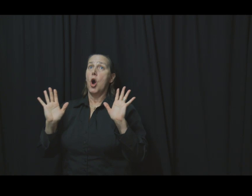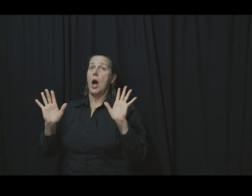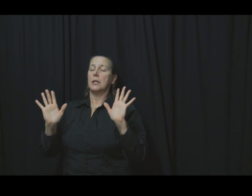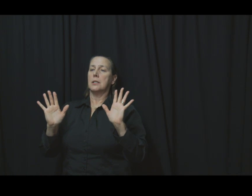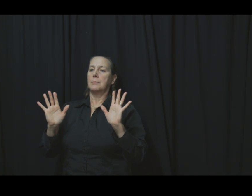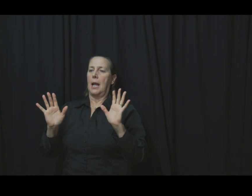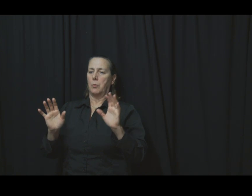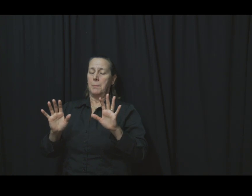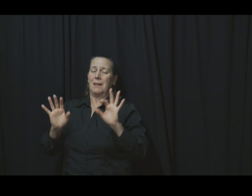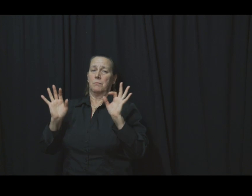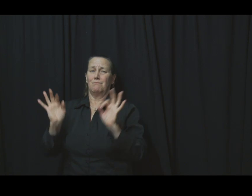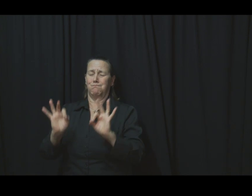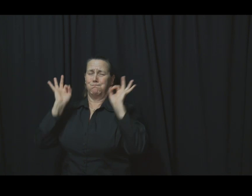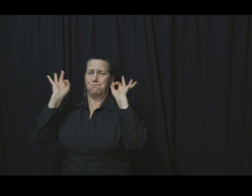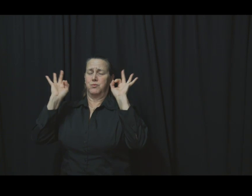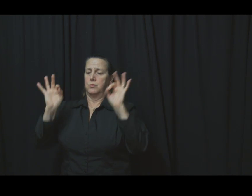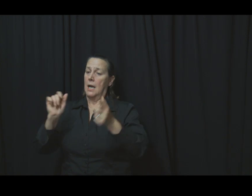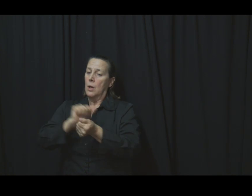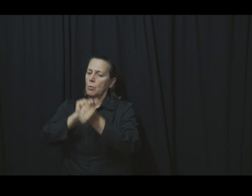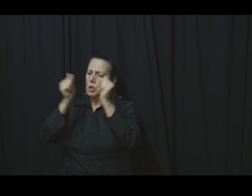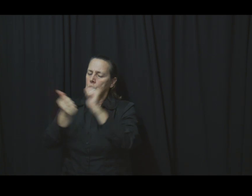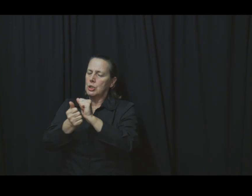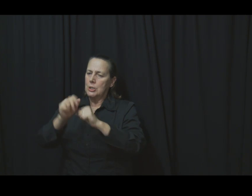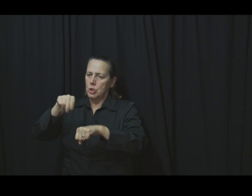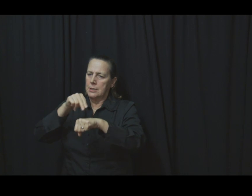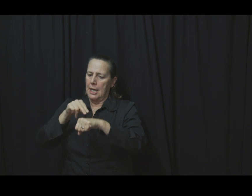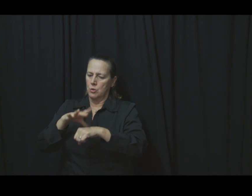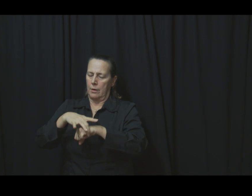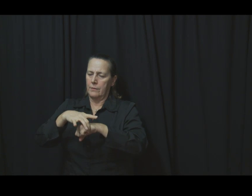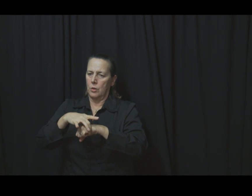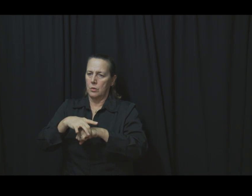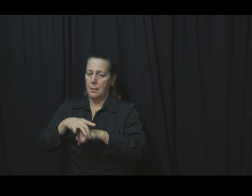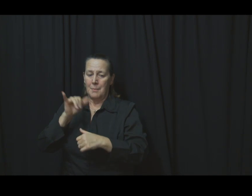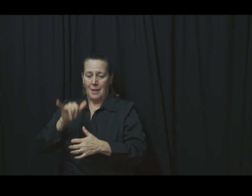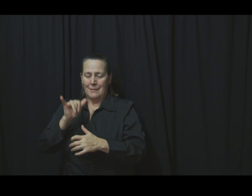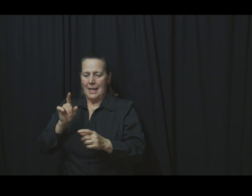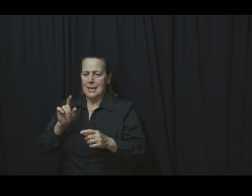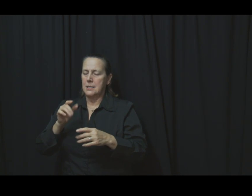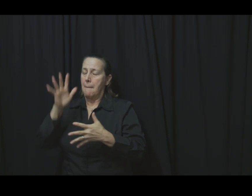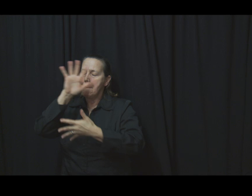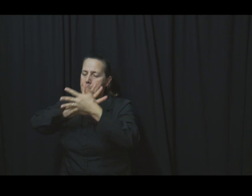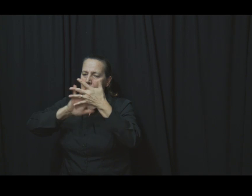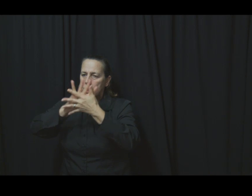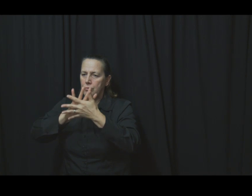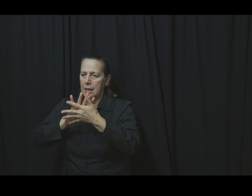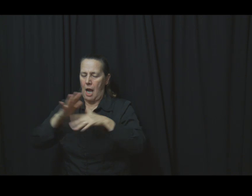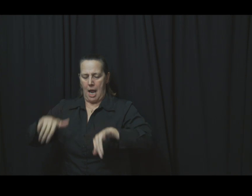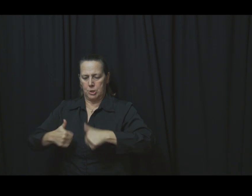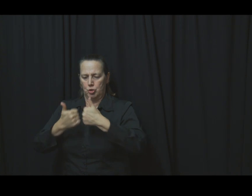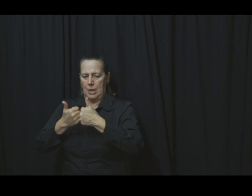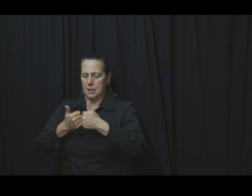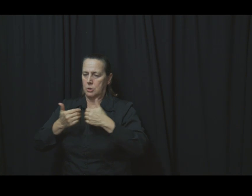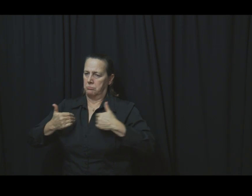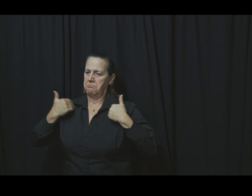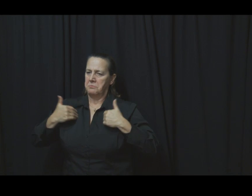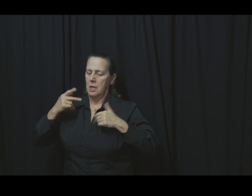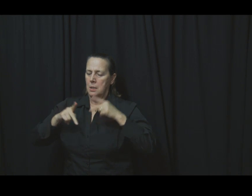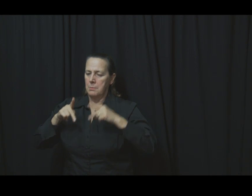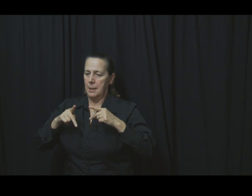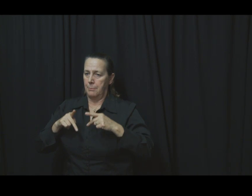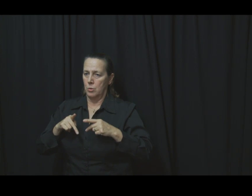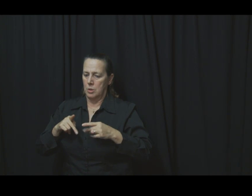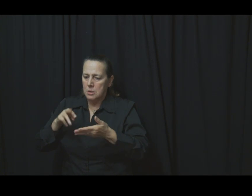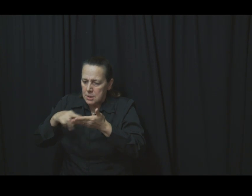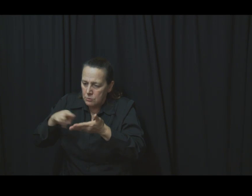change the world. The nature of consciousness is a mystery. I challenge the young people here to investigate that